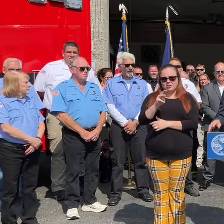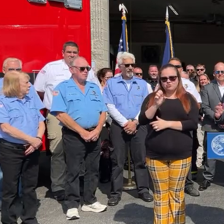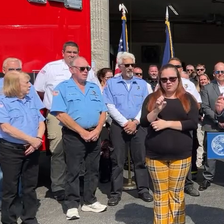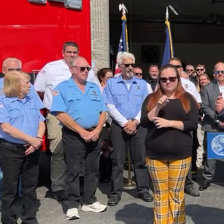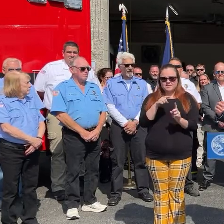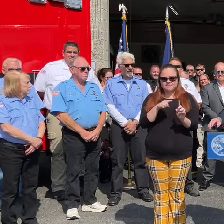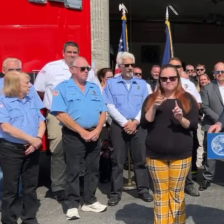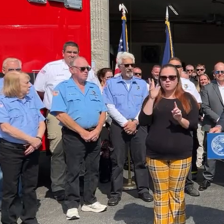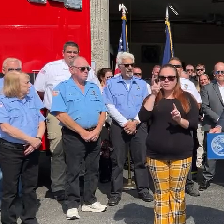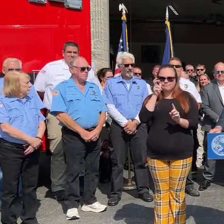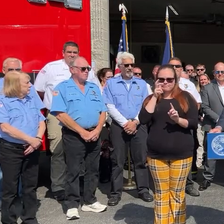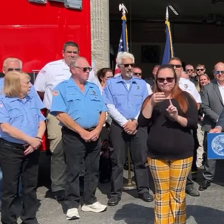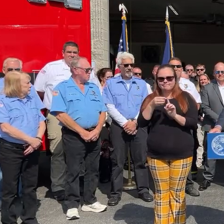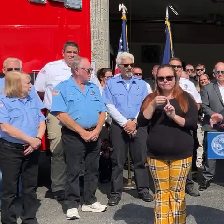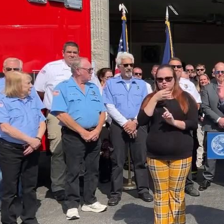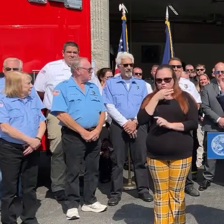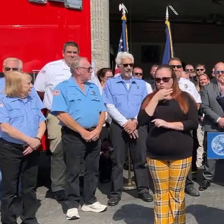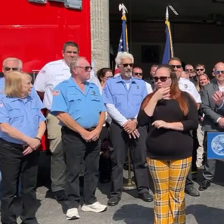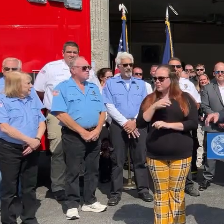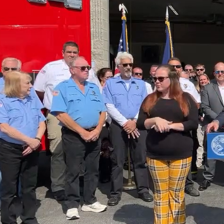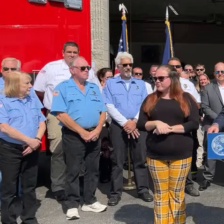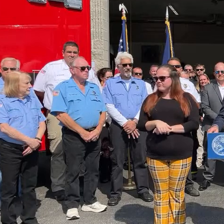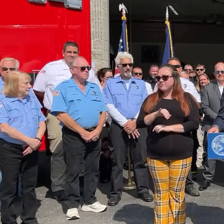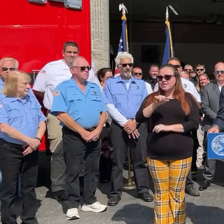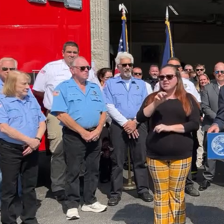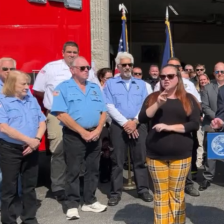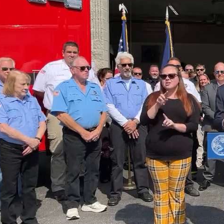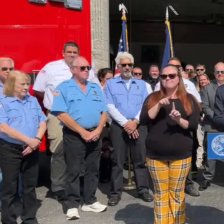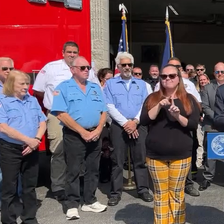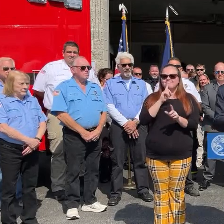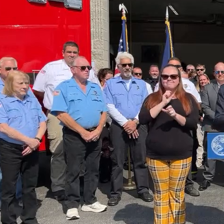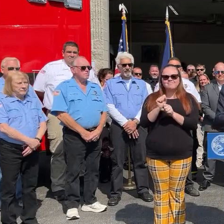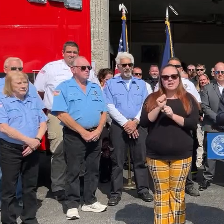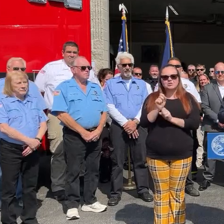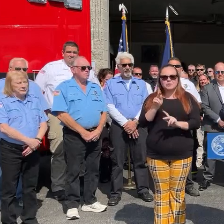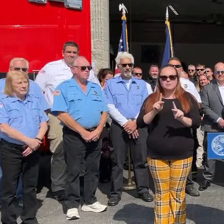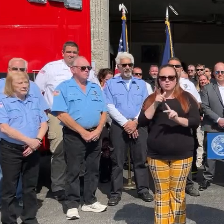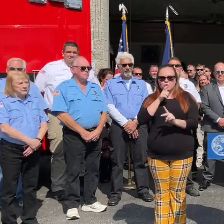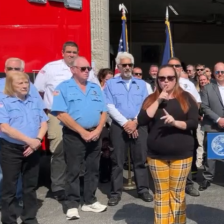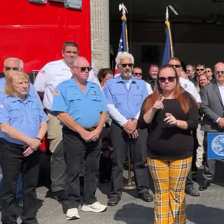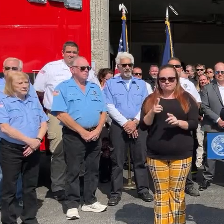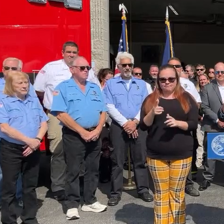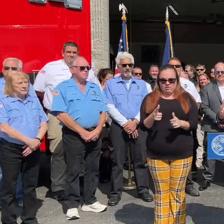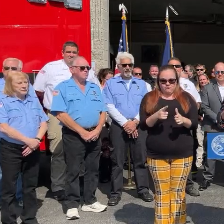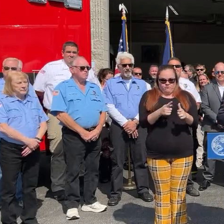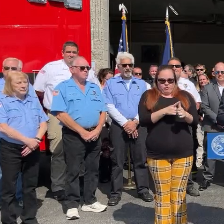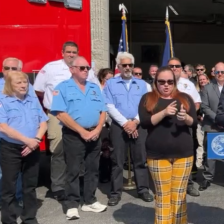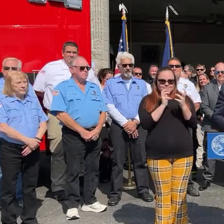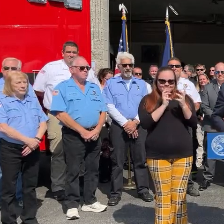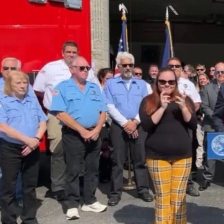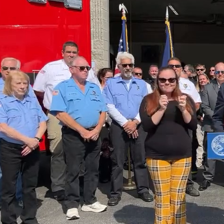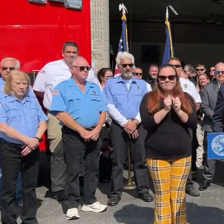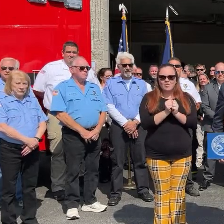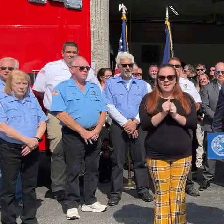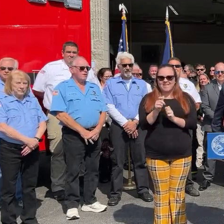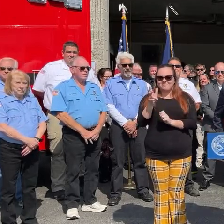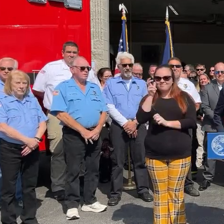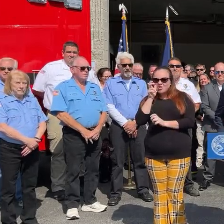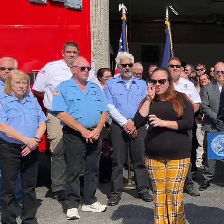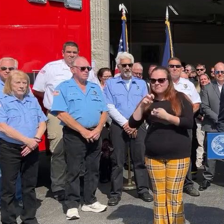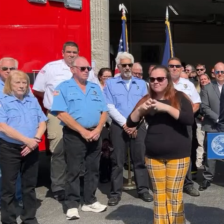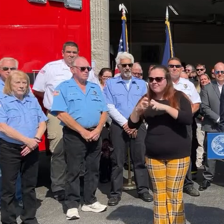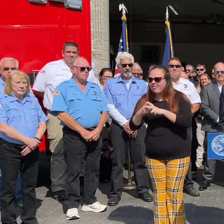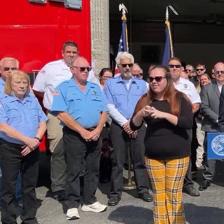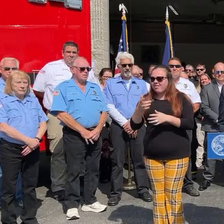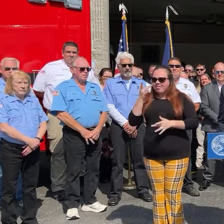DePasquale, who you'll hear from very soon. Jim was actually one of the people that we talked to initially when we heard about the issues with regards to the lack of